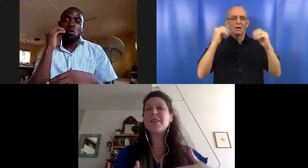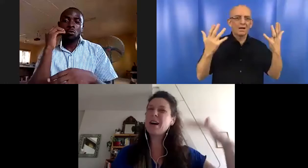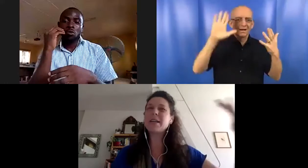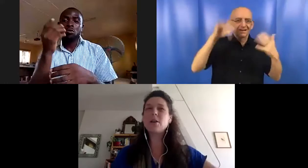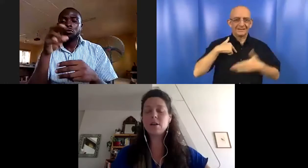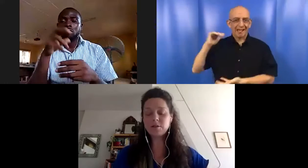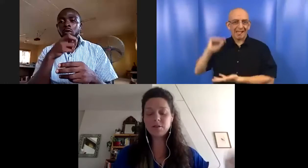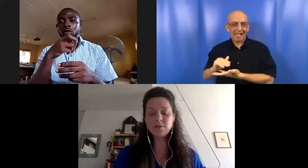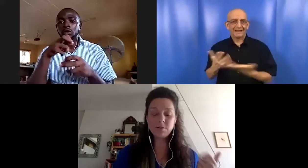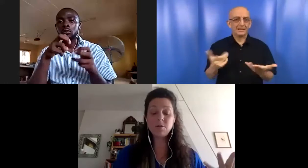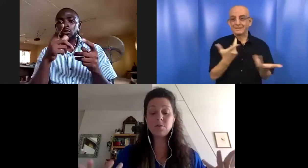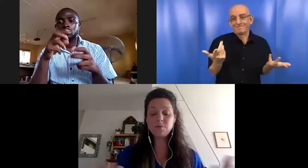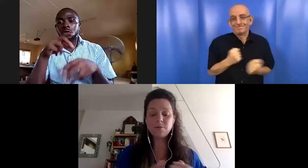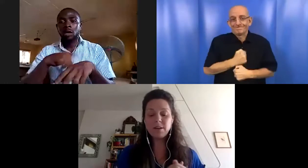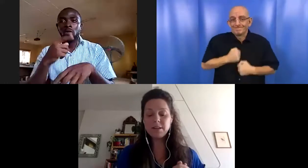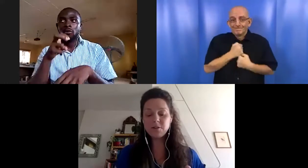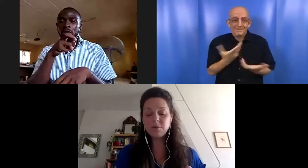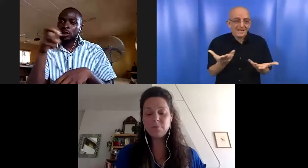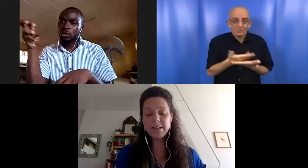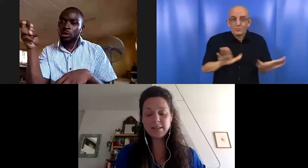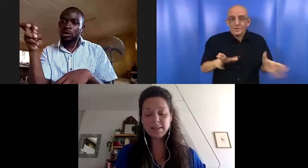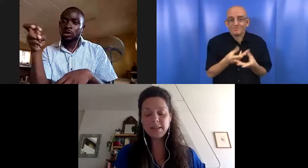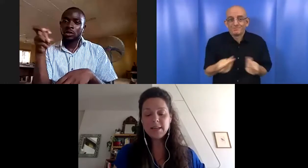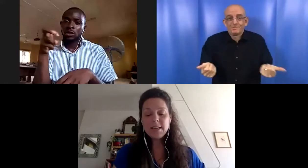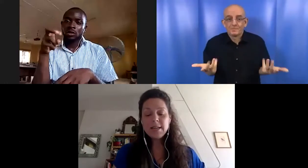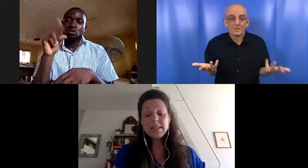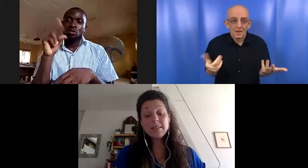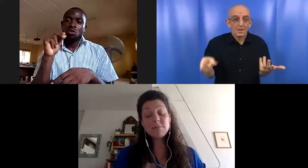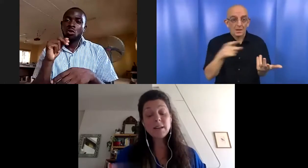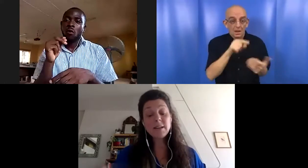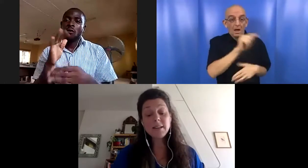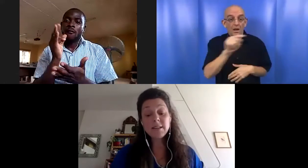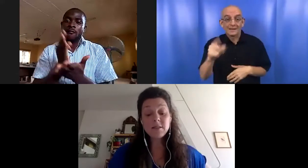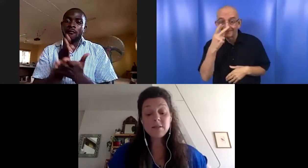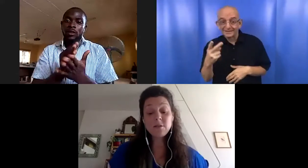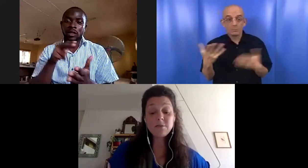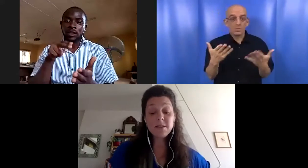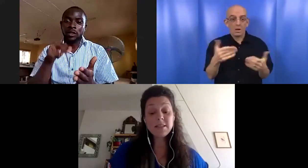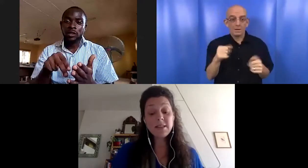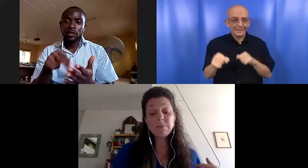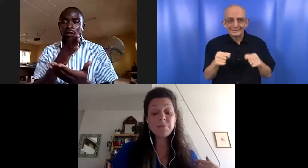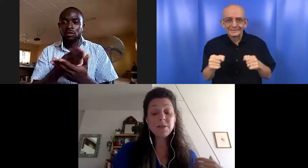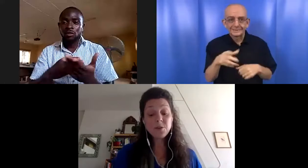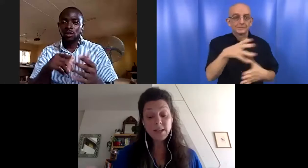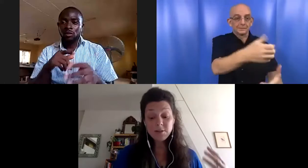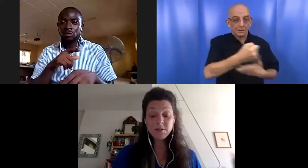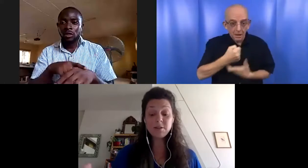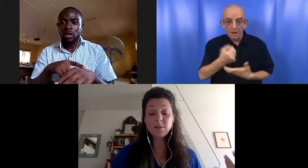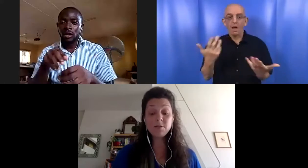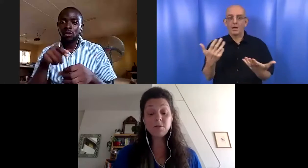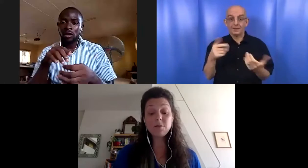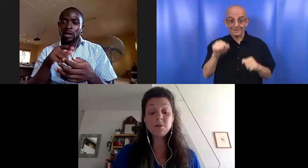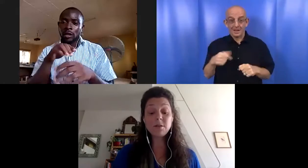the very high cost, so no financial means. In some dire cases, COVID-19 triage